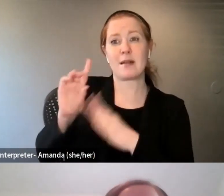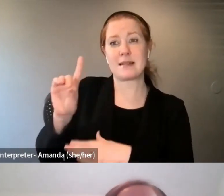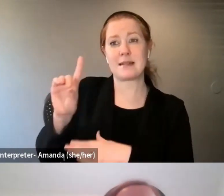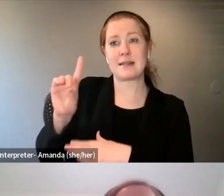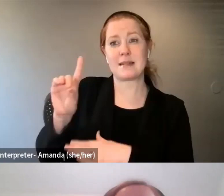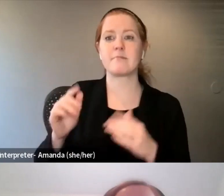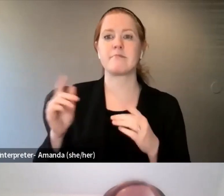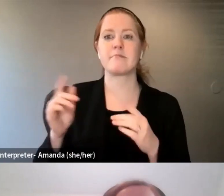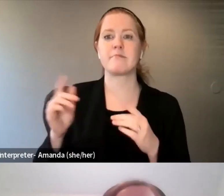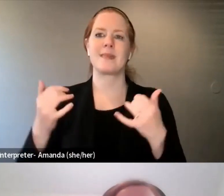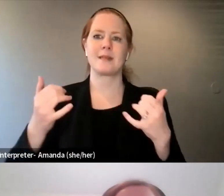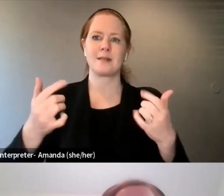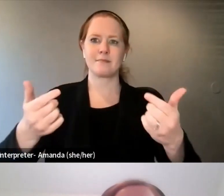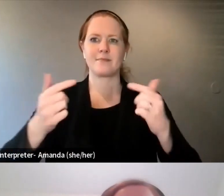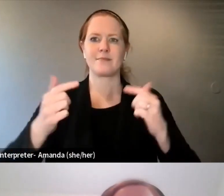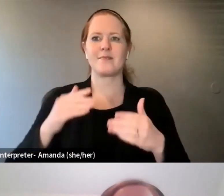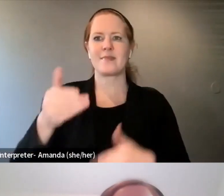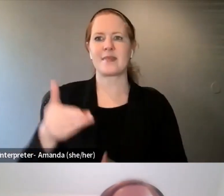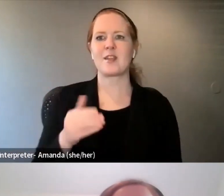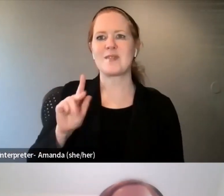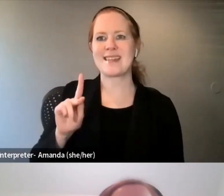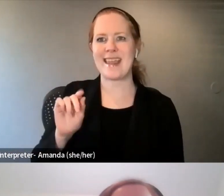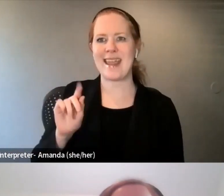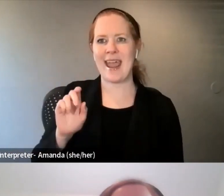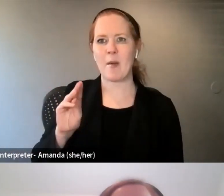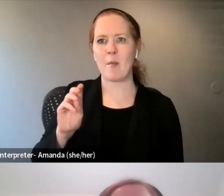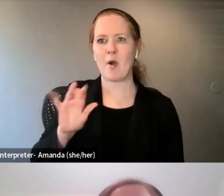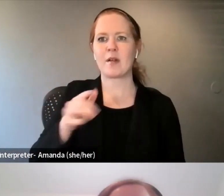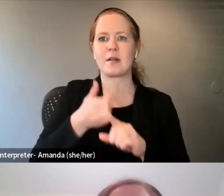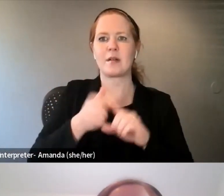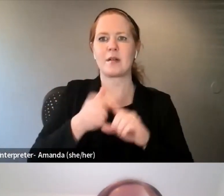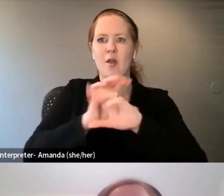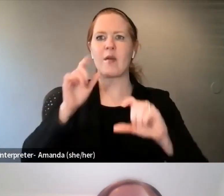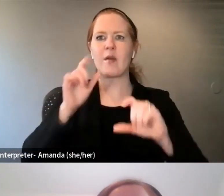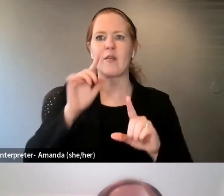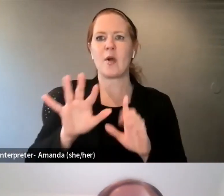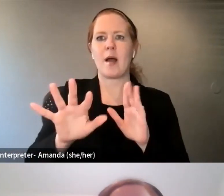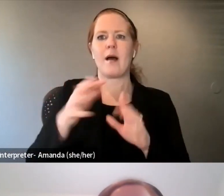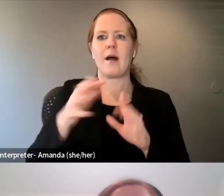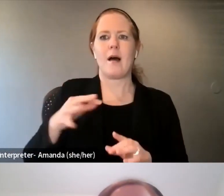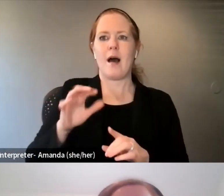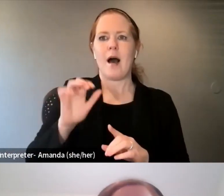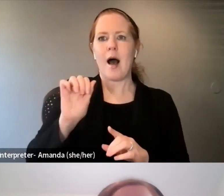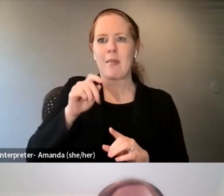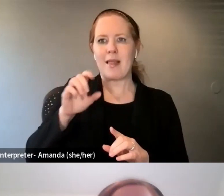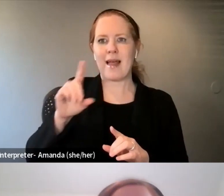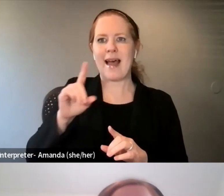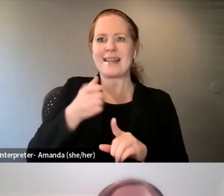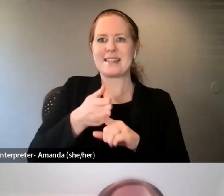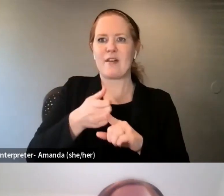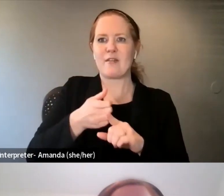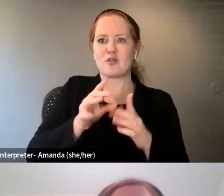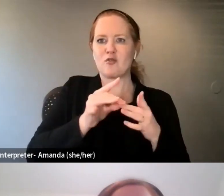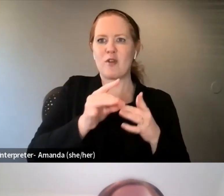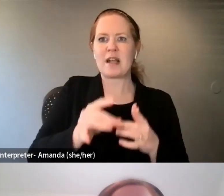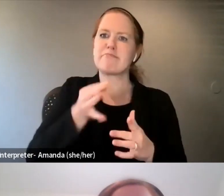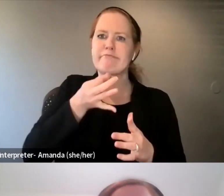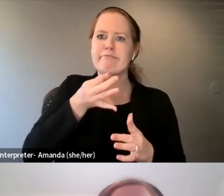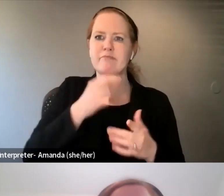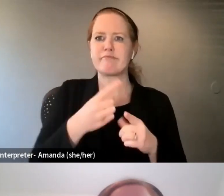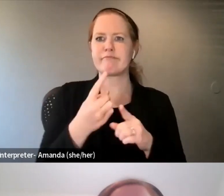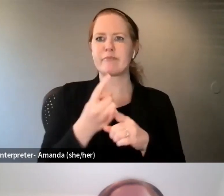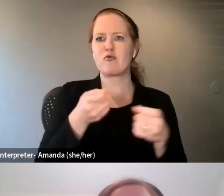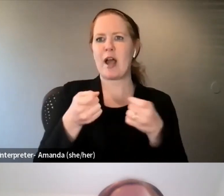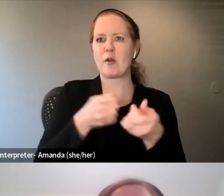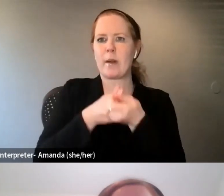Next, I'd like to introduce Kate Murray, who's President of Applied Self-Direction. She has deep expertise relating to regulatory compliance